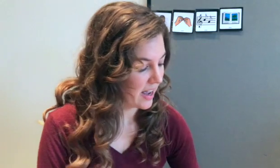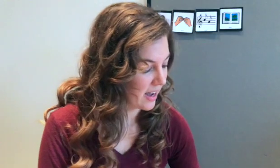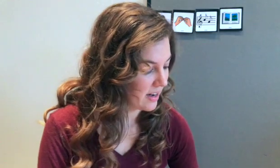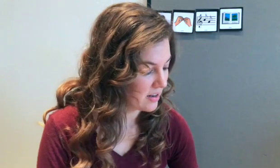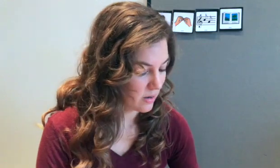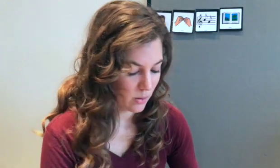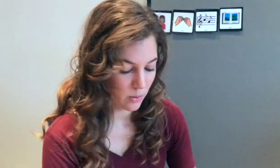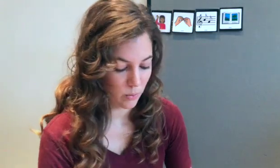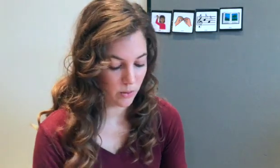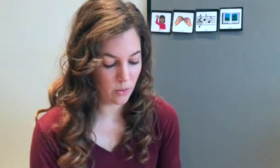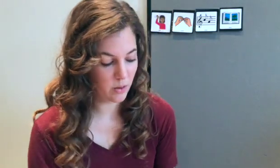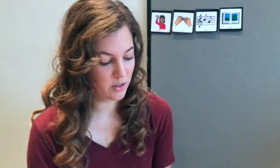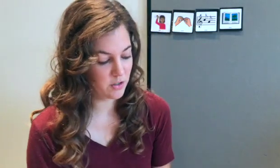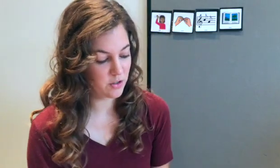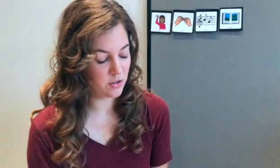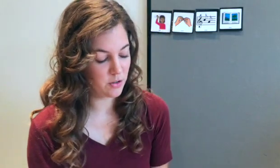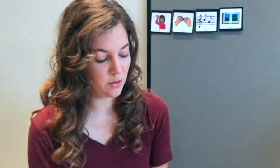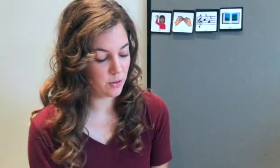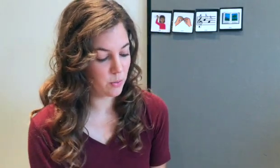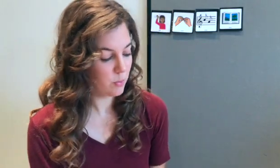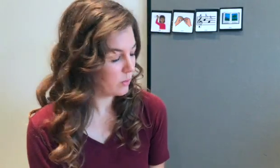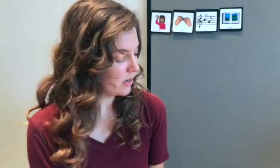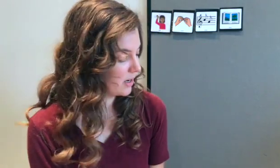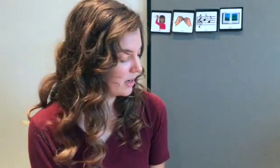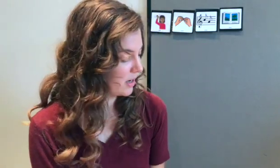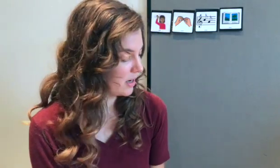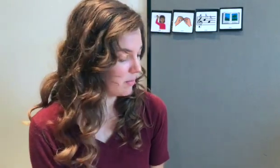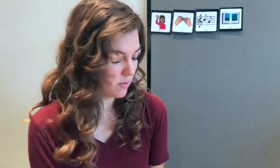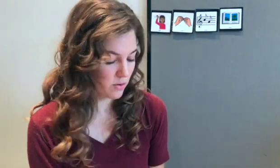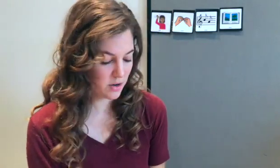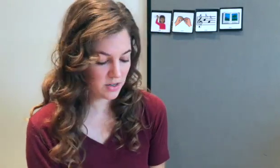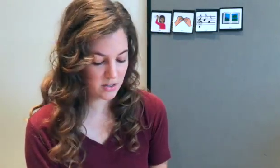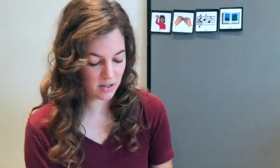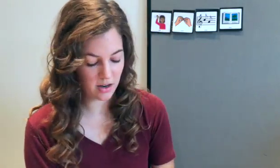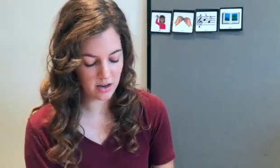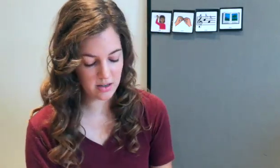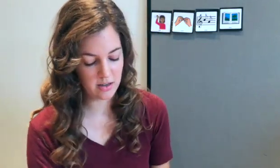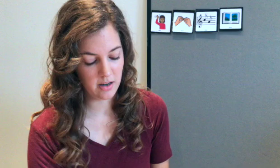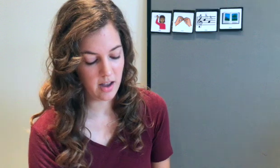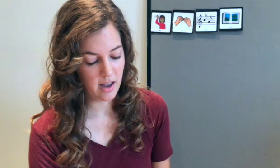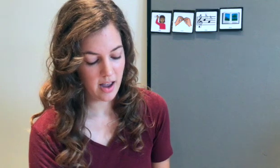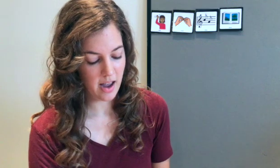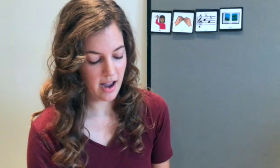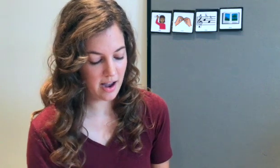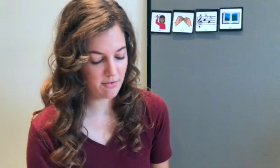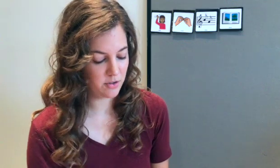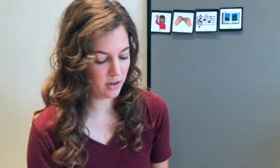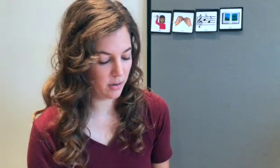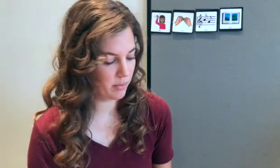Then we're going to do one more song after our book.